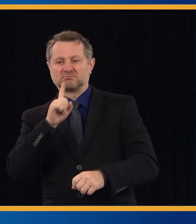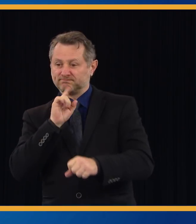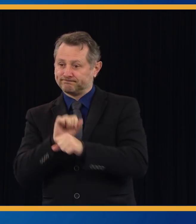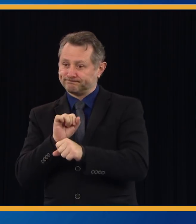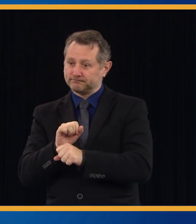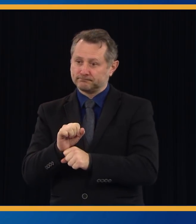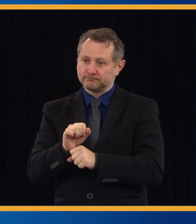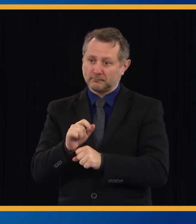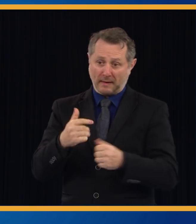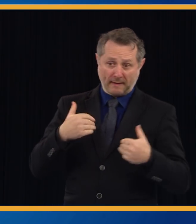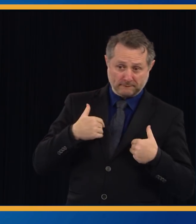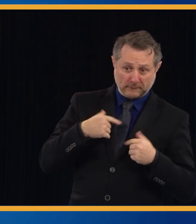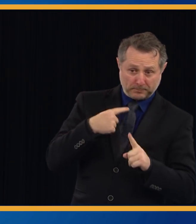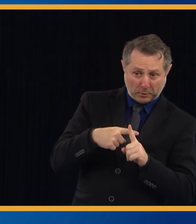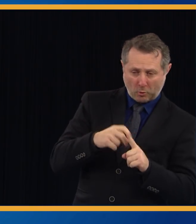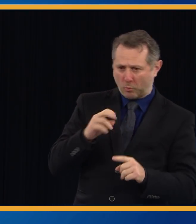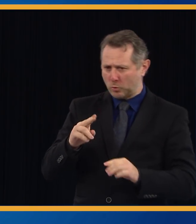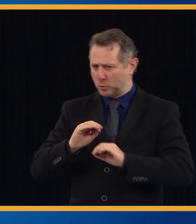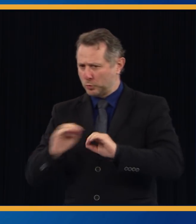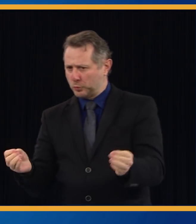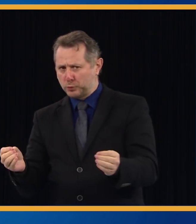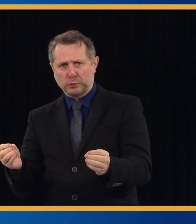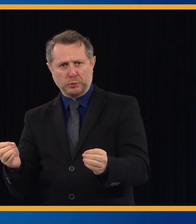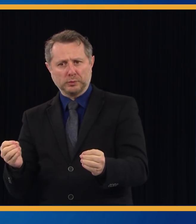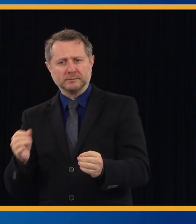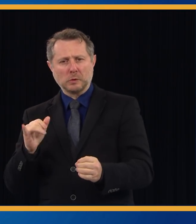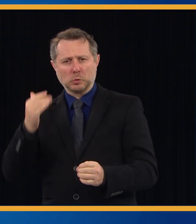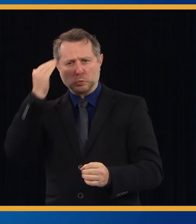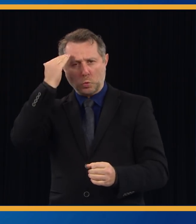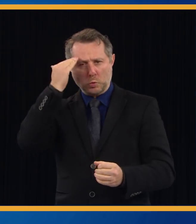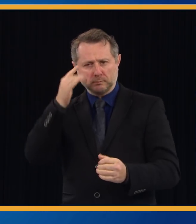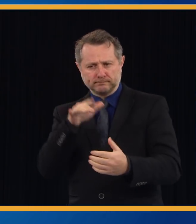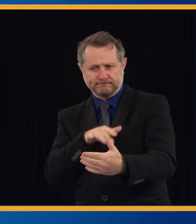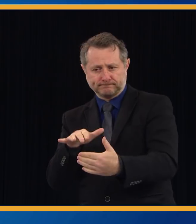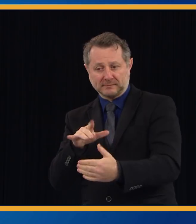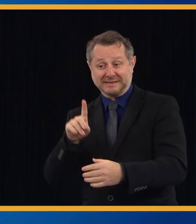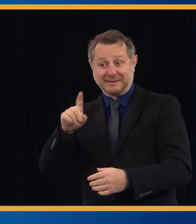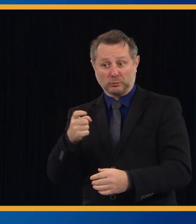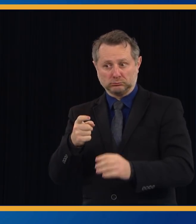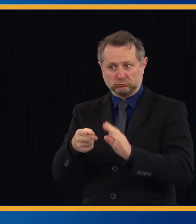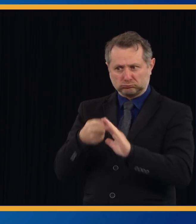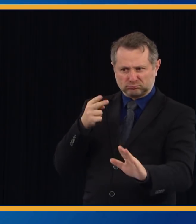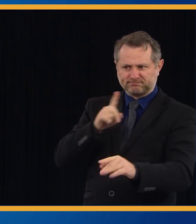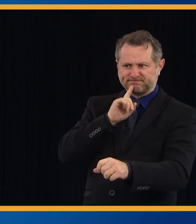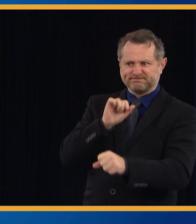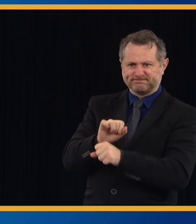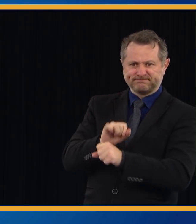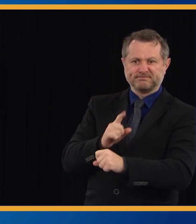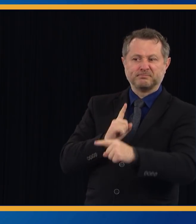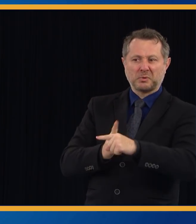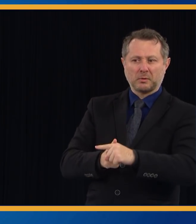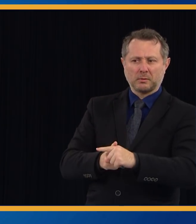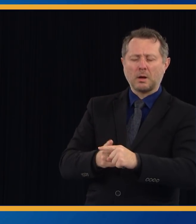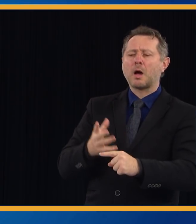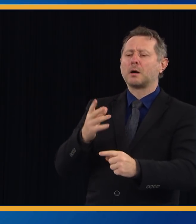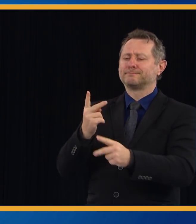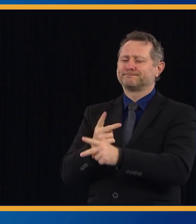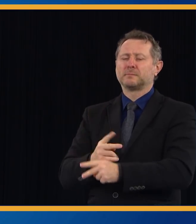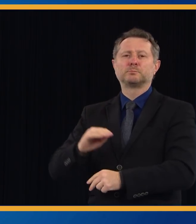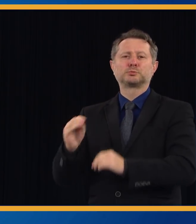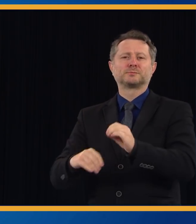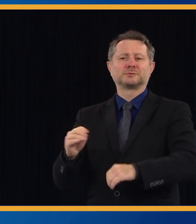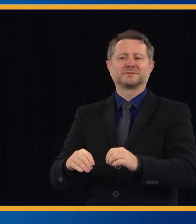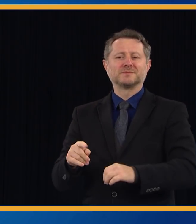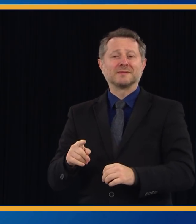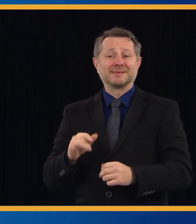And they tell you on an absolute basis what your infection rate is. Those are the three